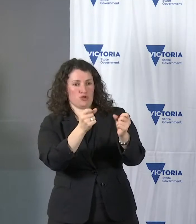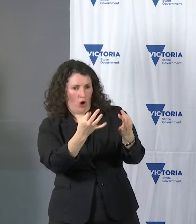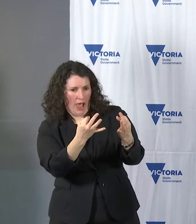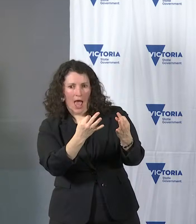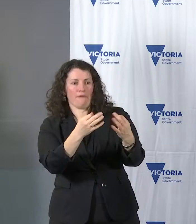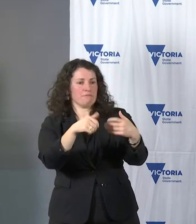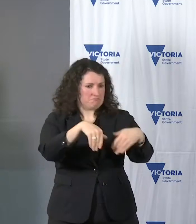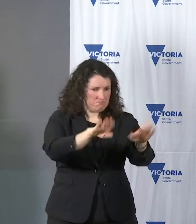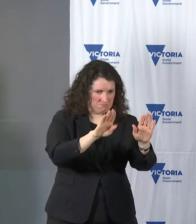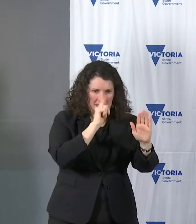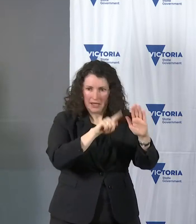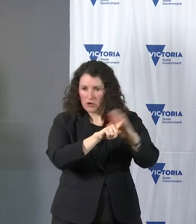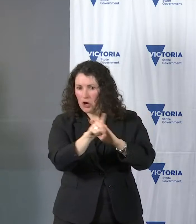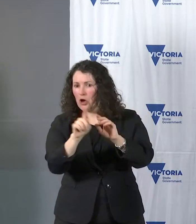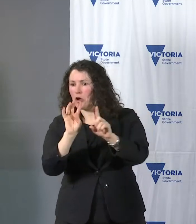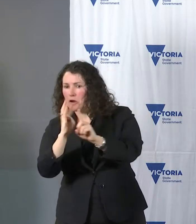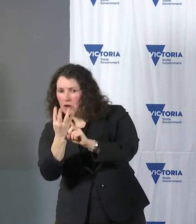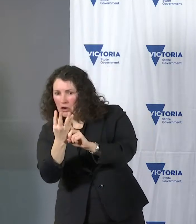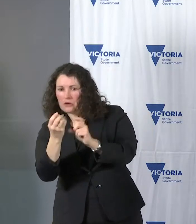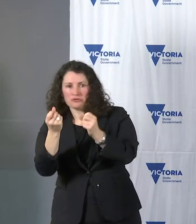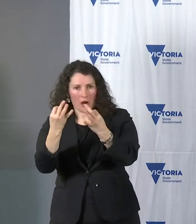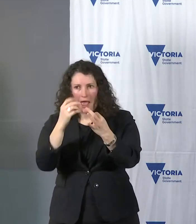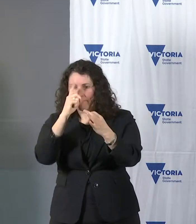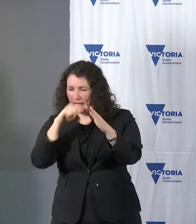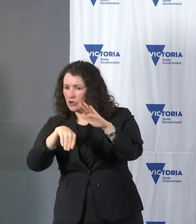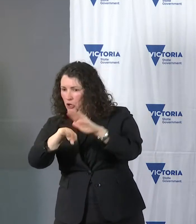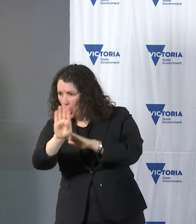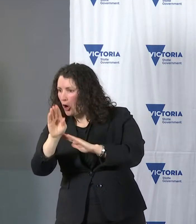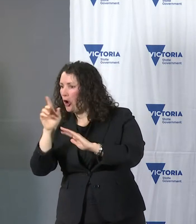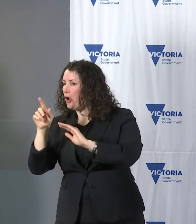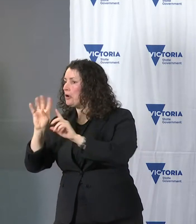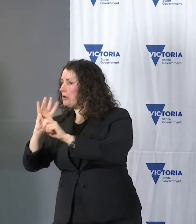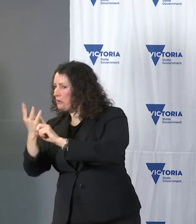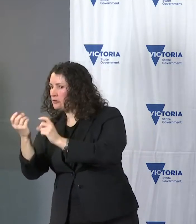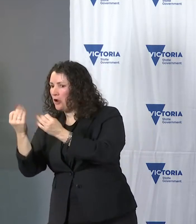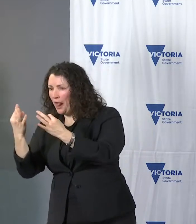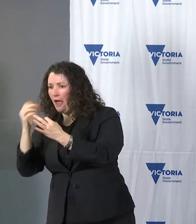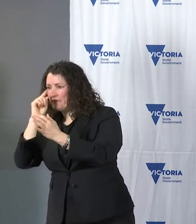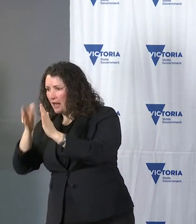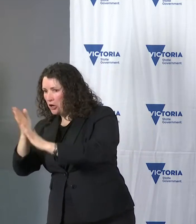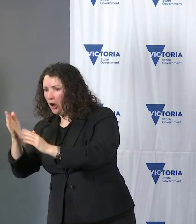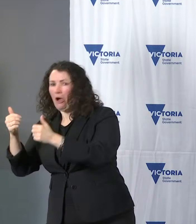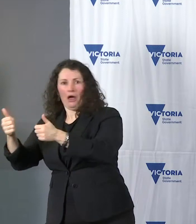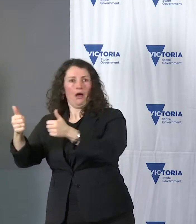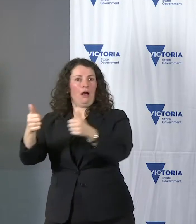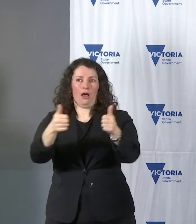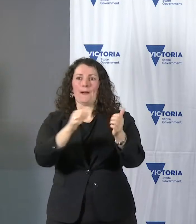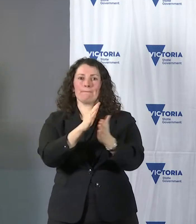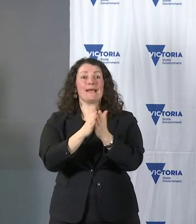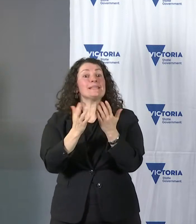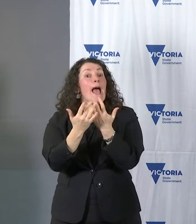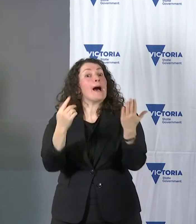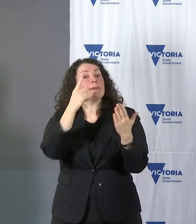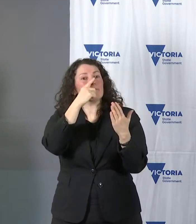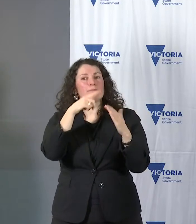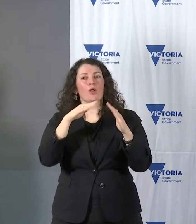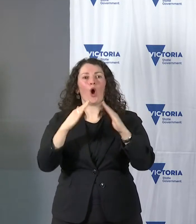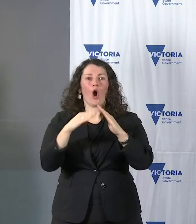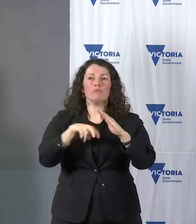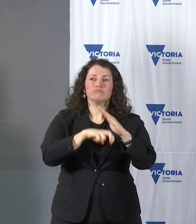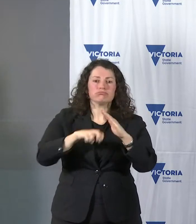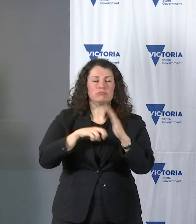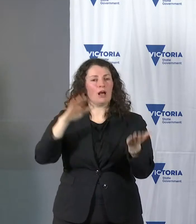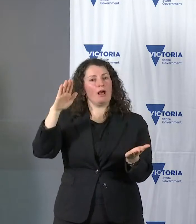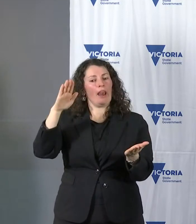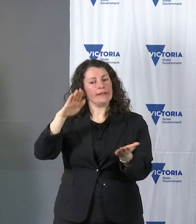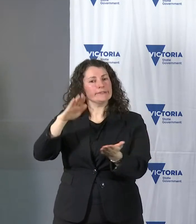will speak to some of that clearance process in more detail, and indeed the Chief